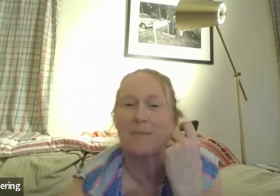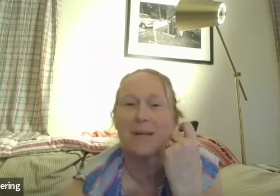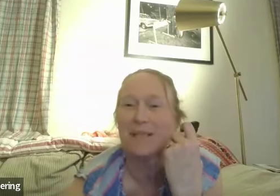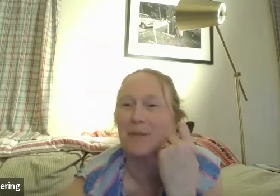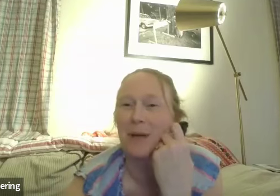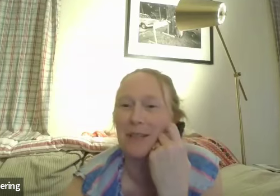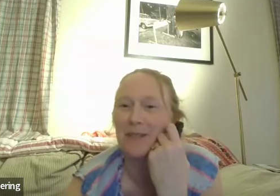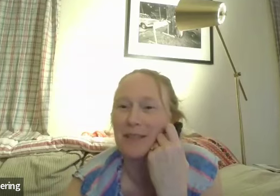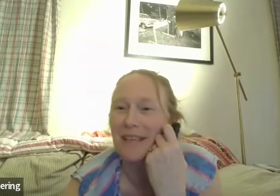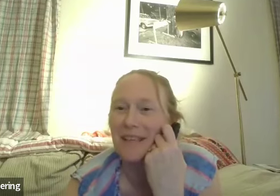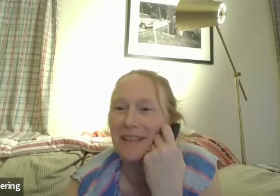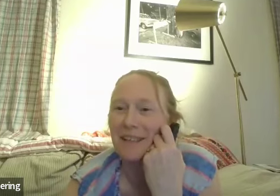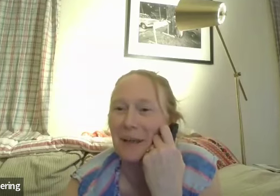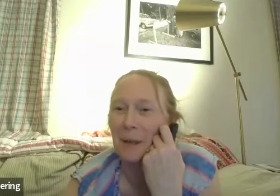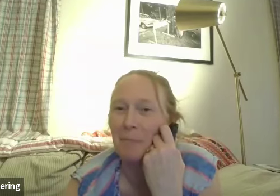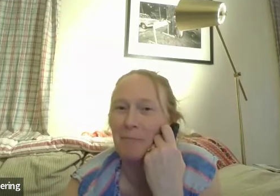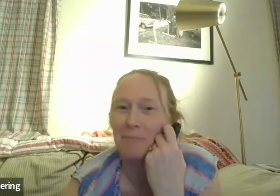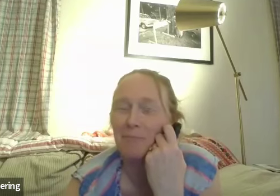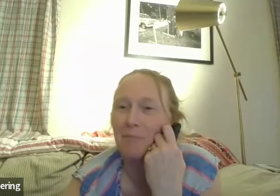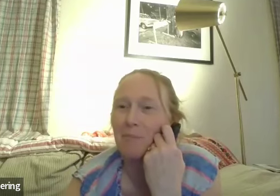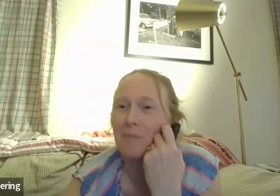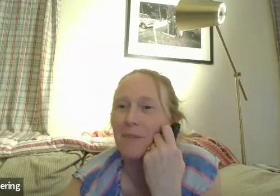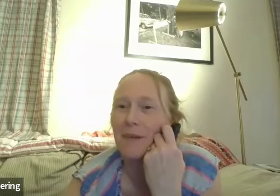I'm not sitting where I usually sit, and